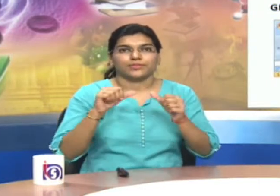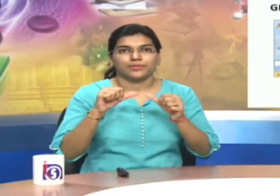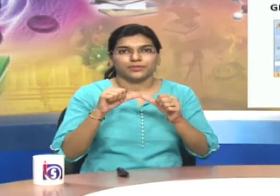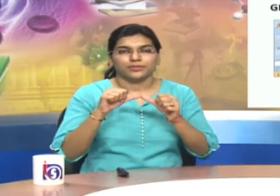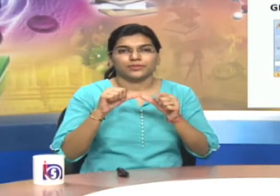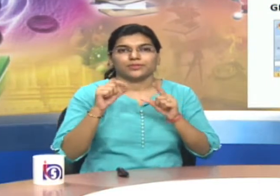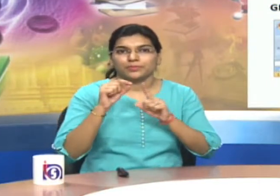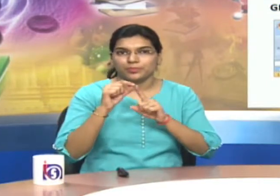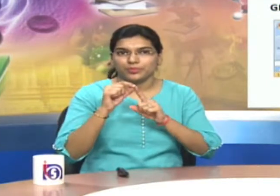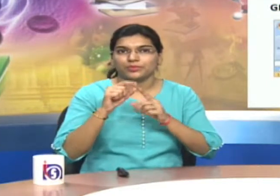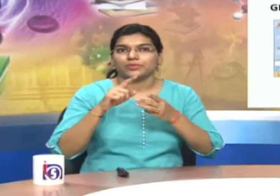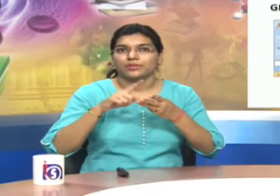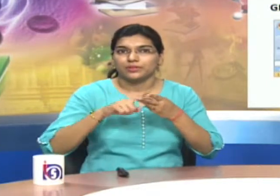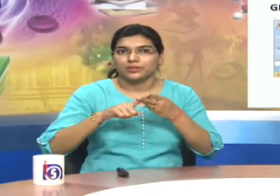different auto shapes.